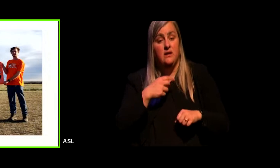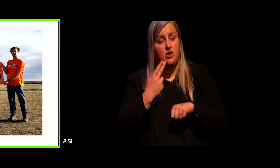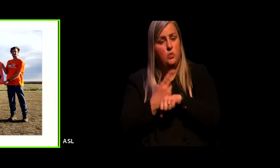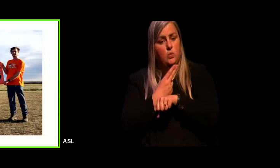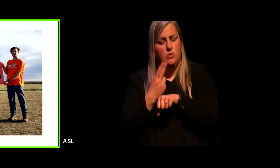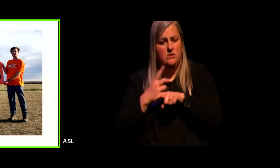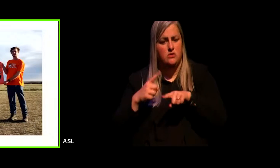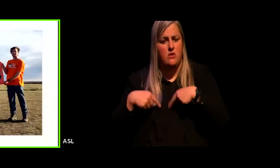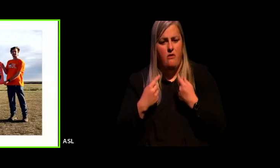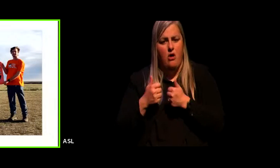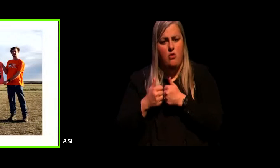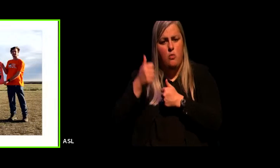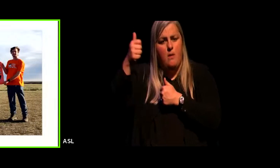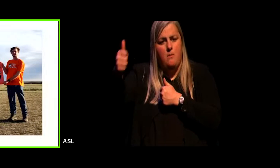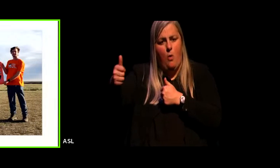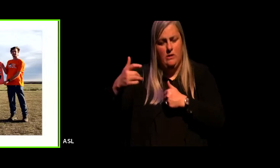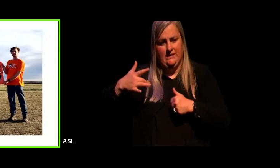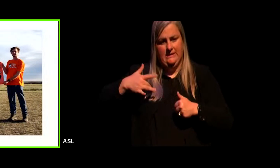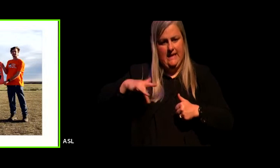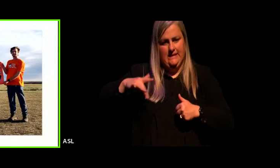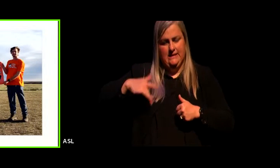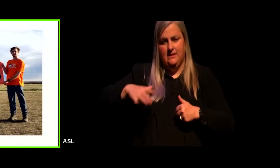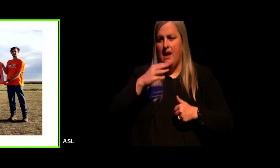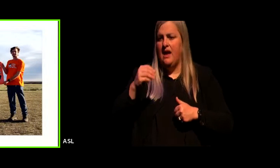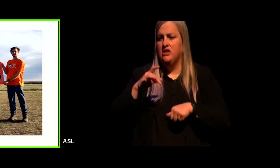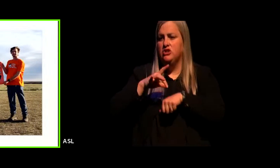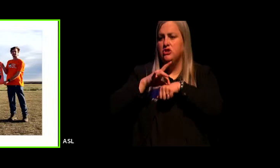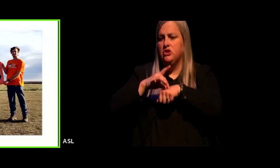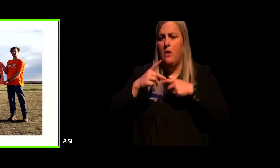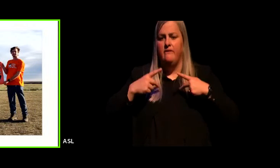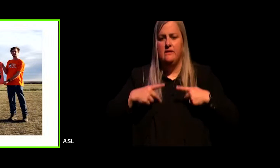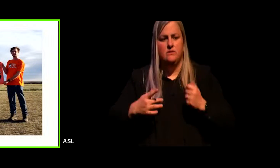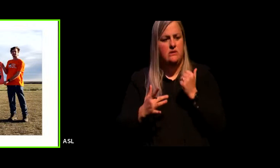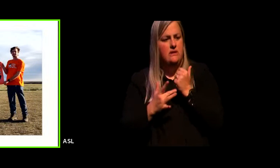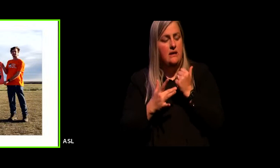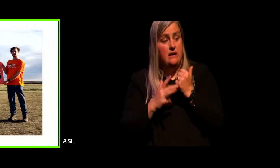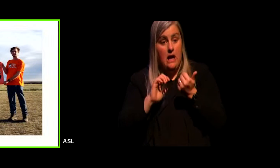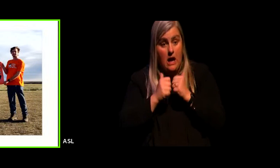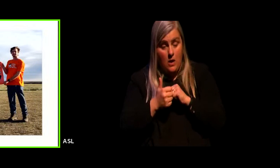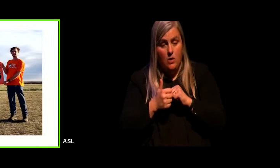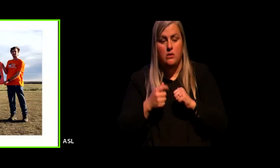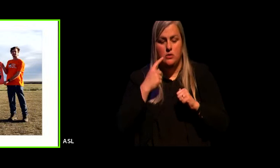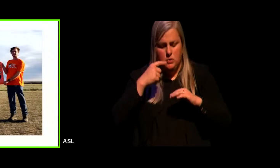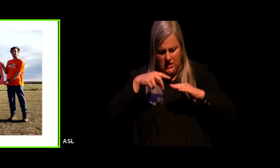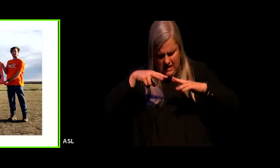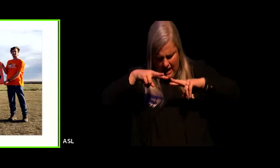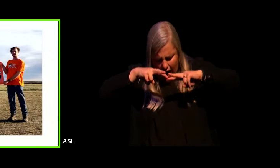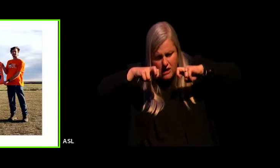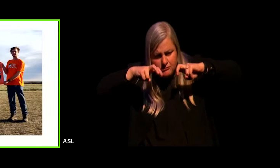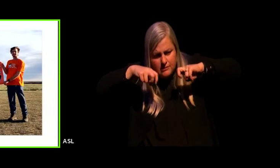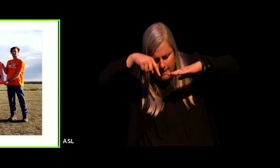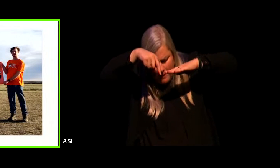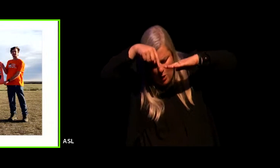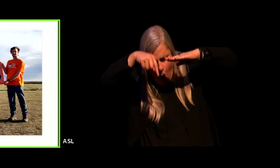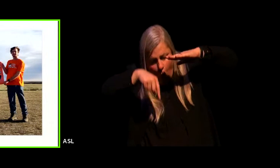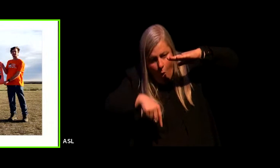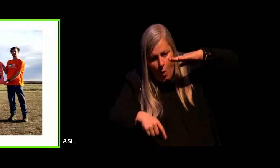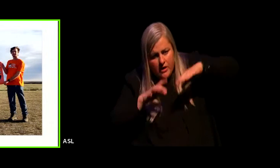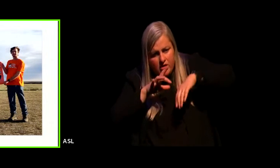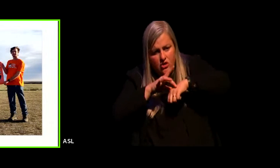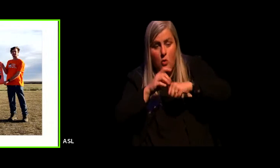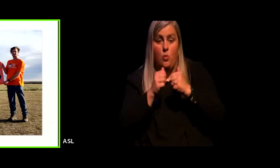using remote sensing and geophysical techniques, basically ways of looking at and below the surface of the earth without digging, to